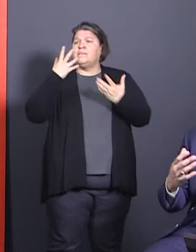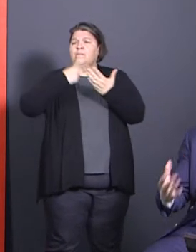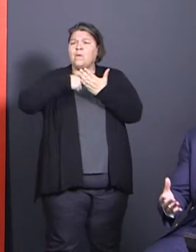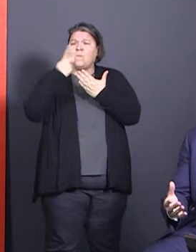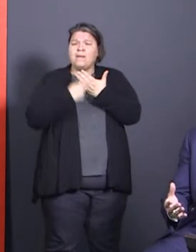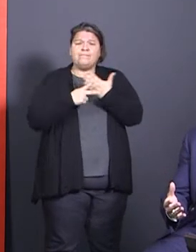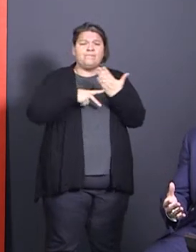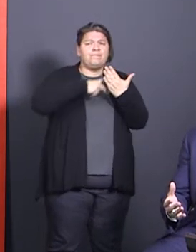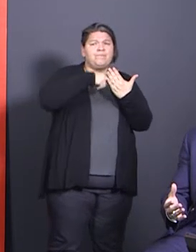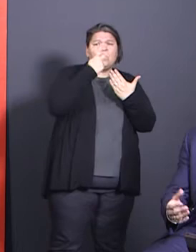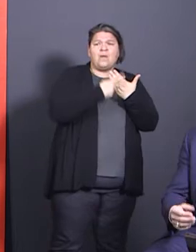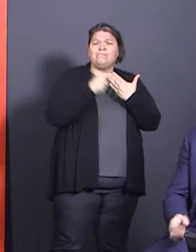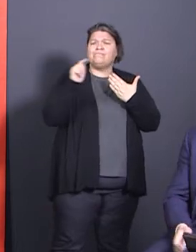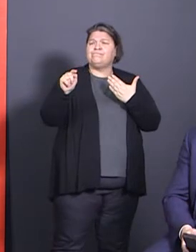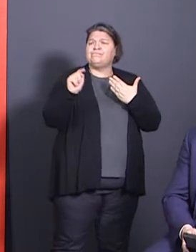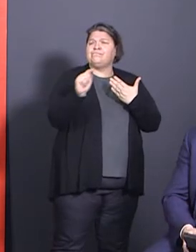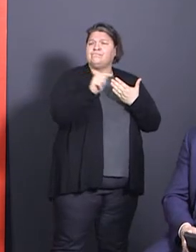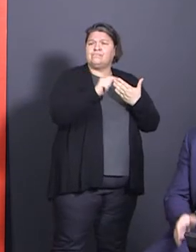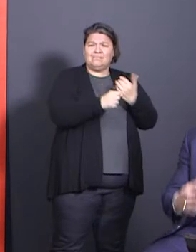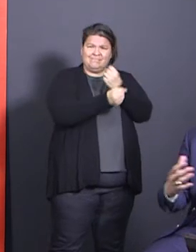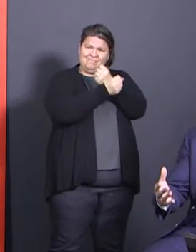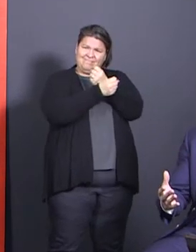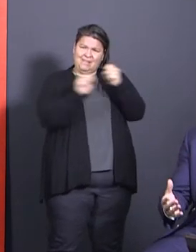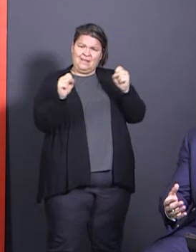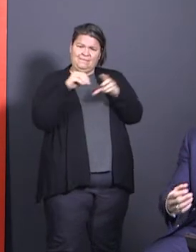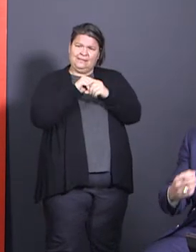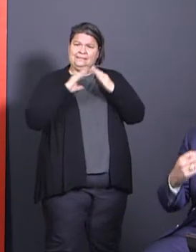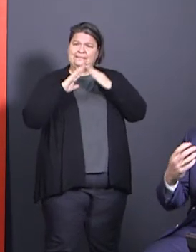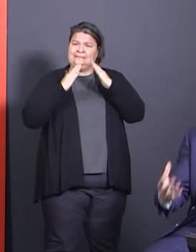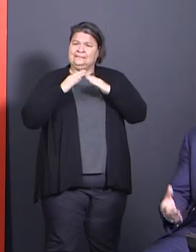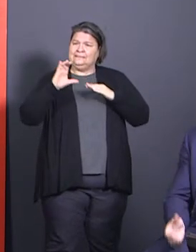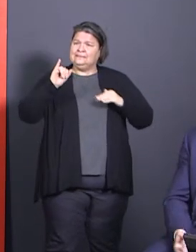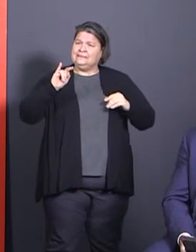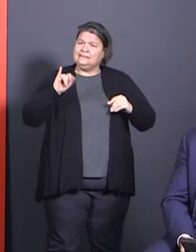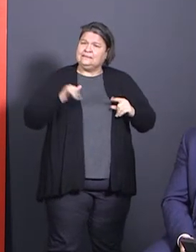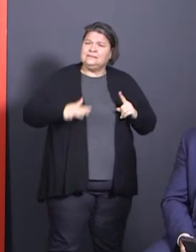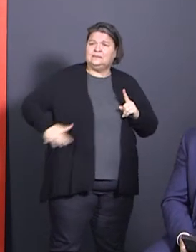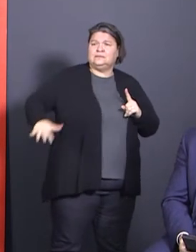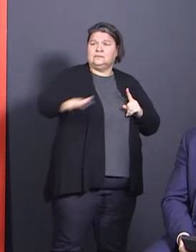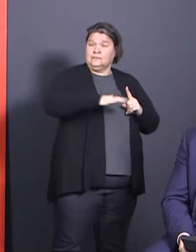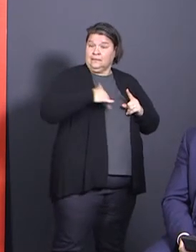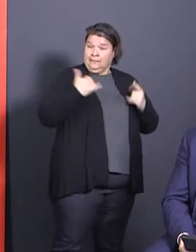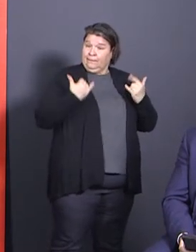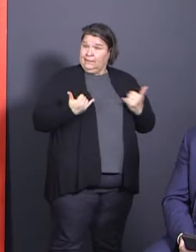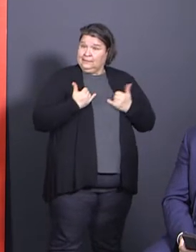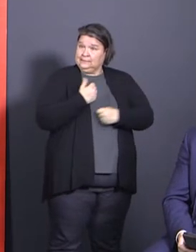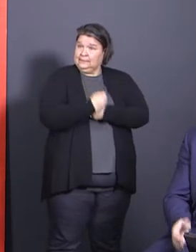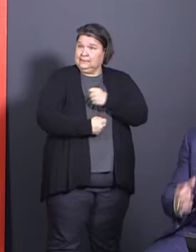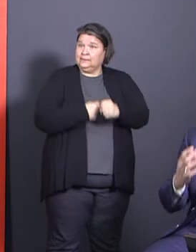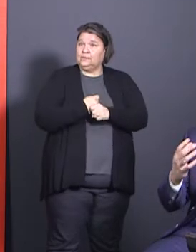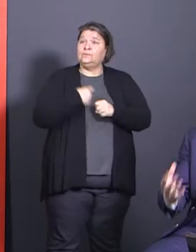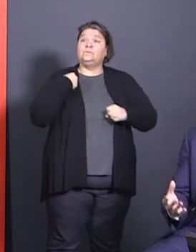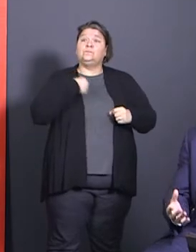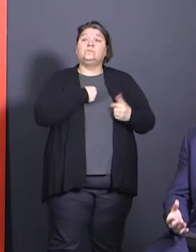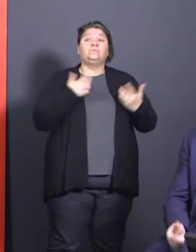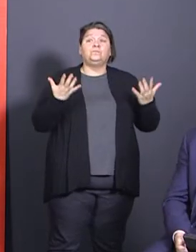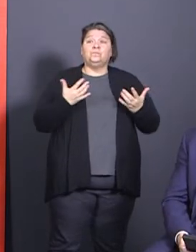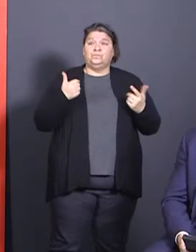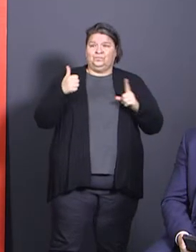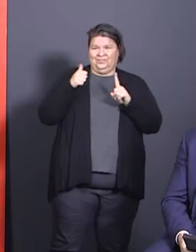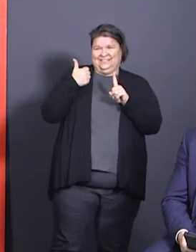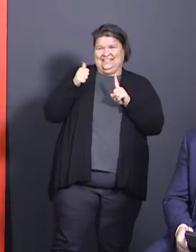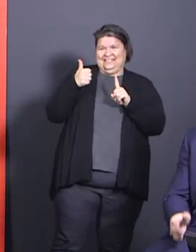that election is very important. It's usually up for 5 years. This year will be a 10-year election. And it's absolutely